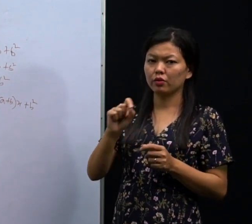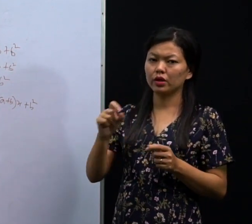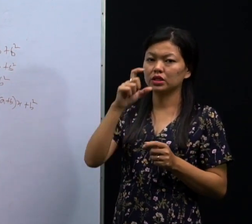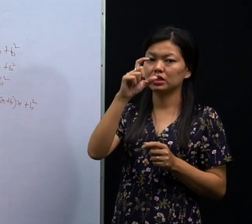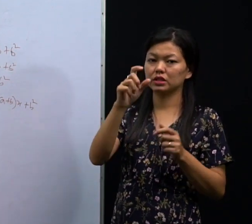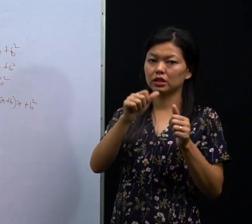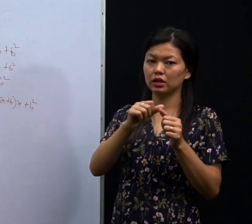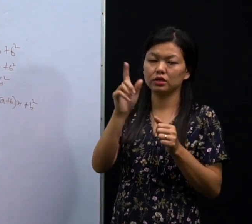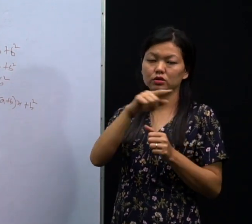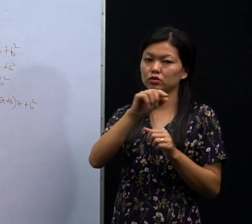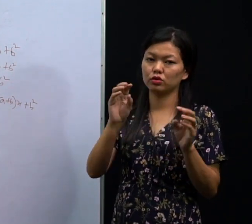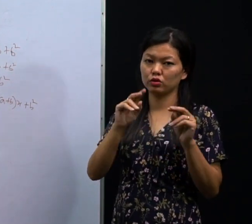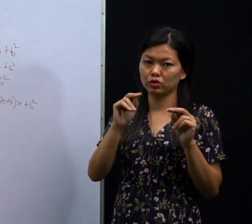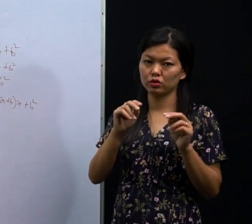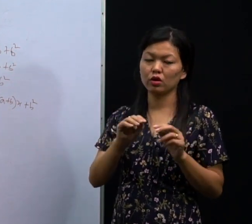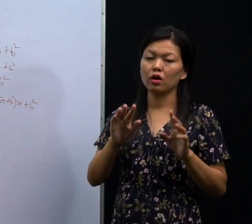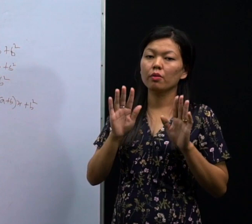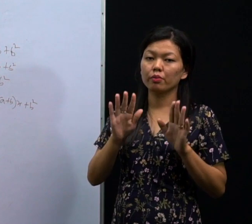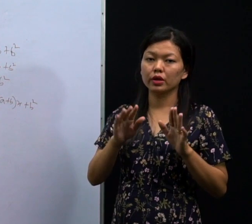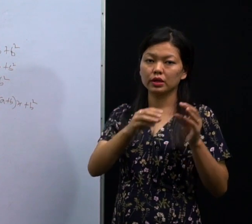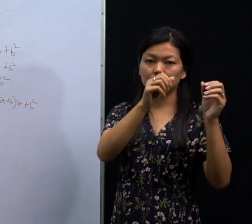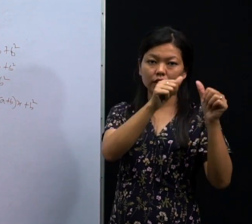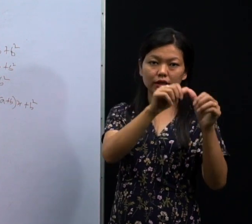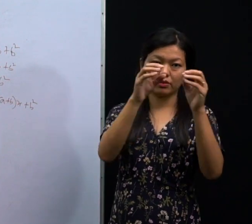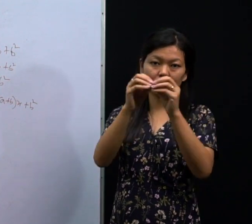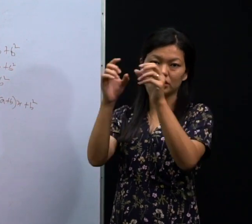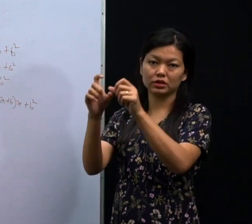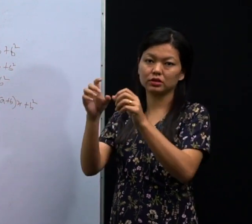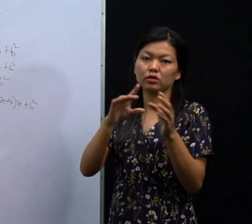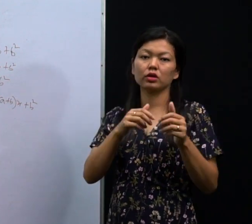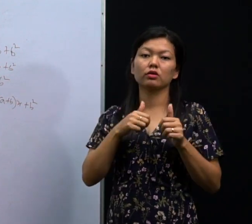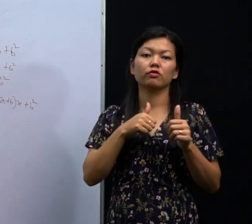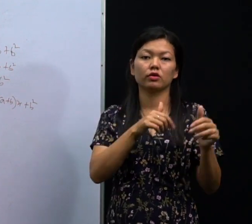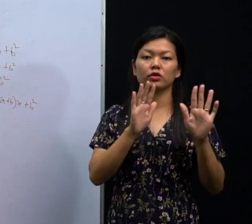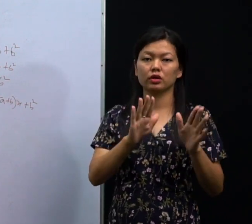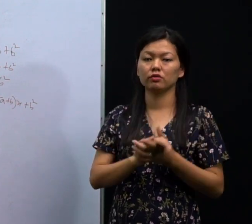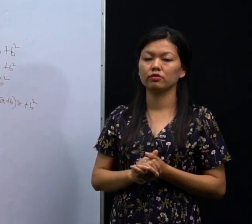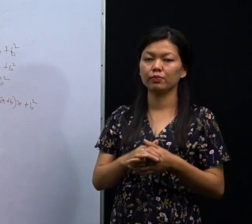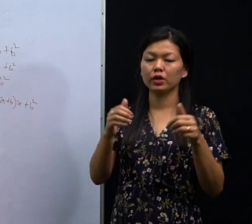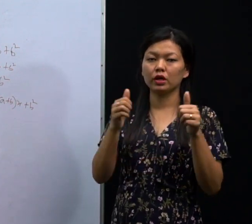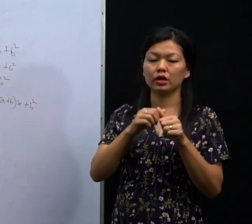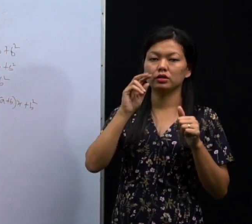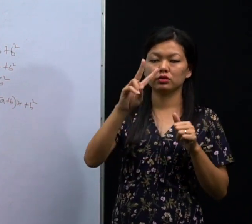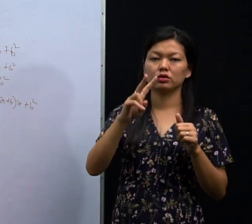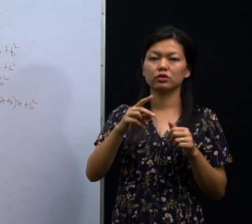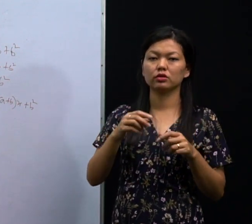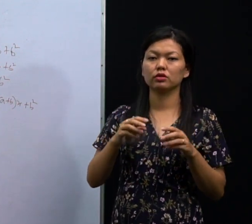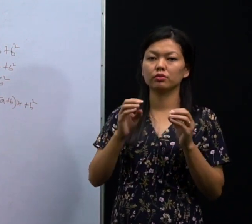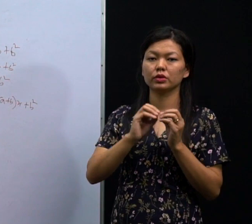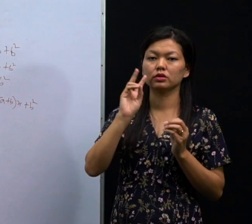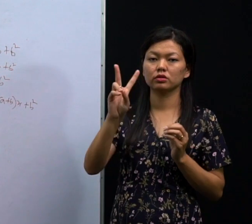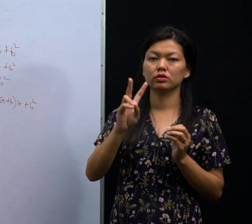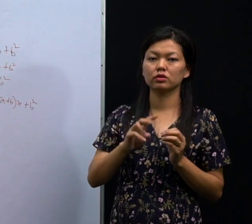I just maintain alphabetical order. Now how to rearrange this? First you write square term. A square, B